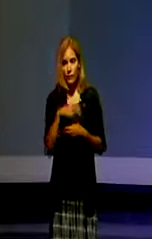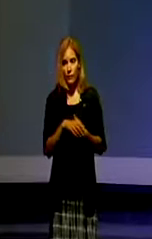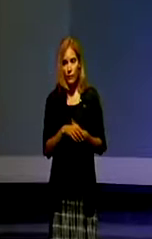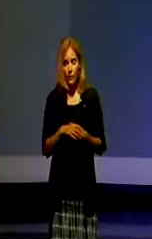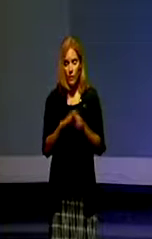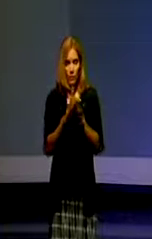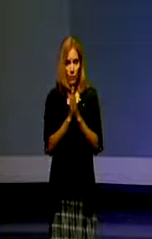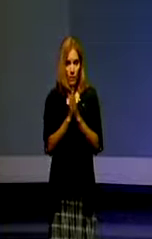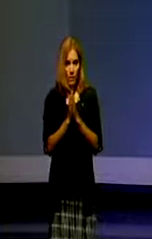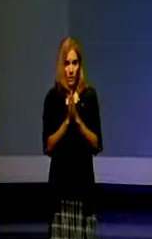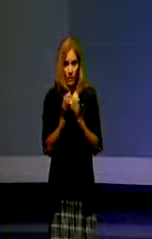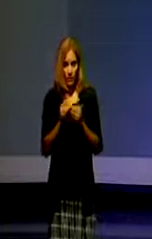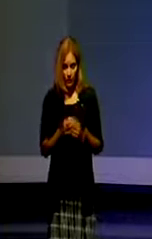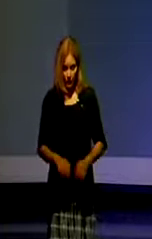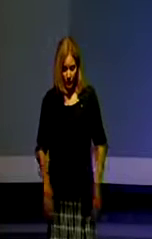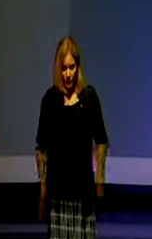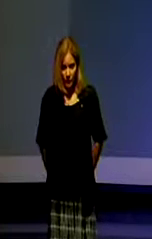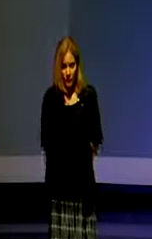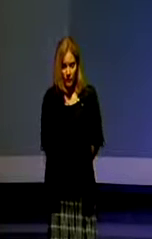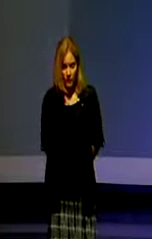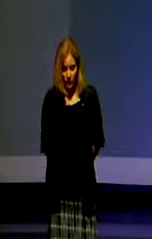So pray for them right now. Would you do that?